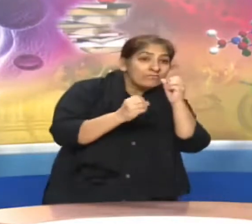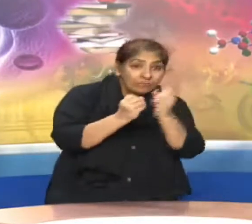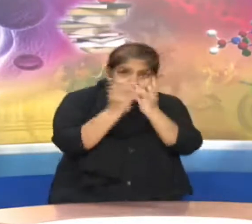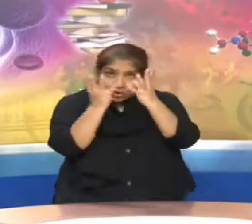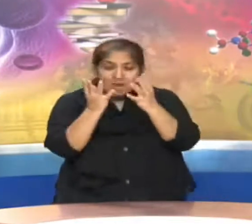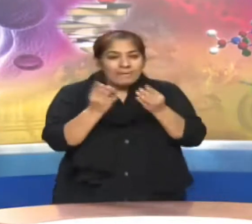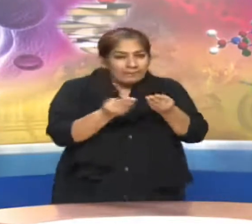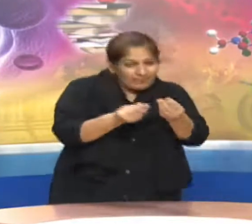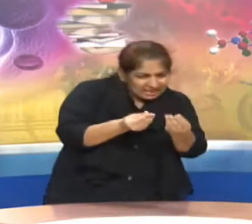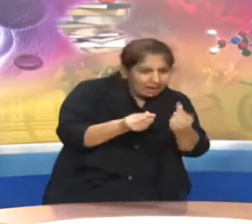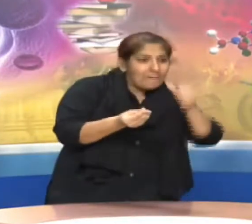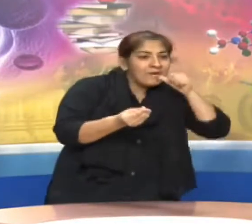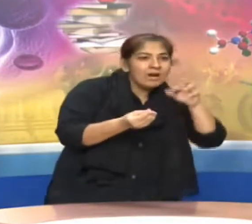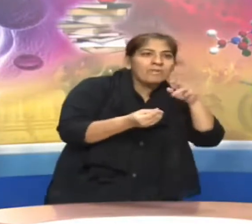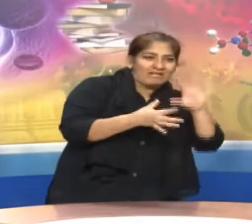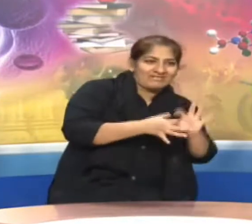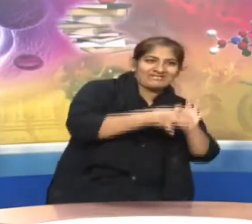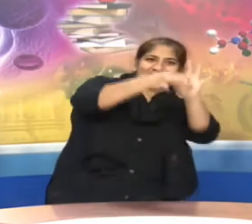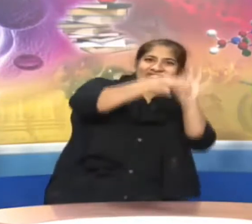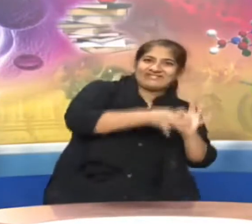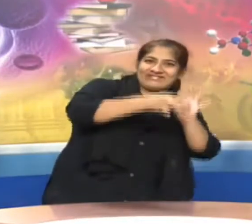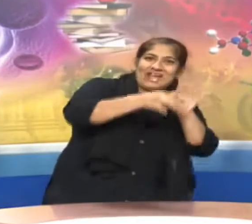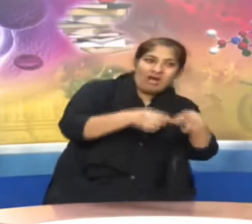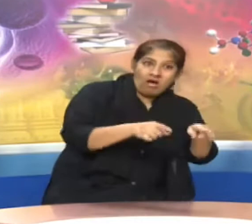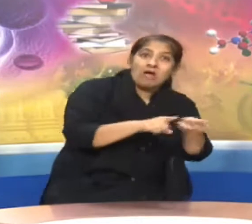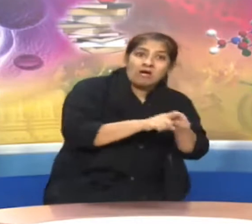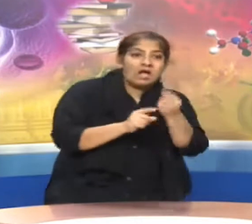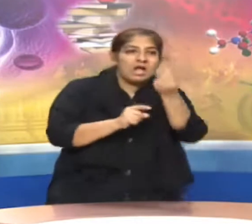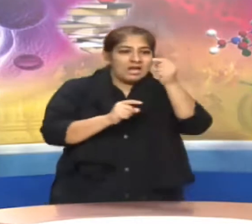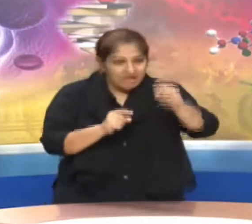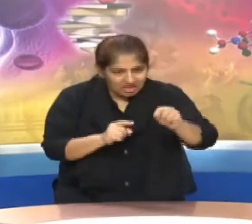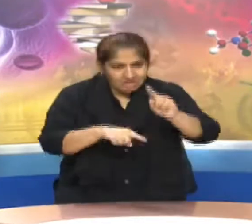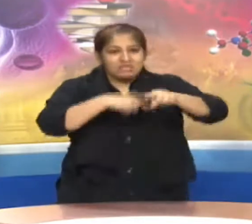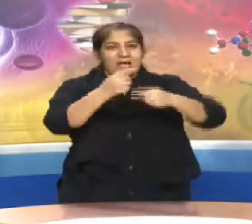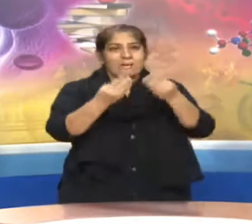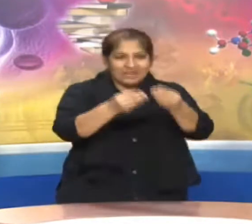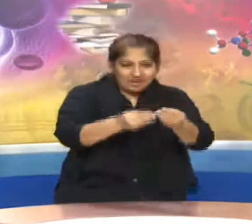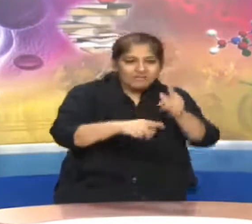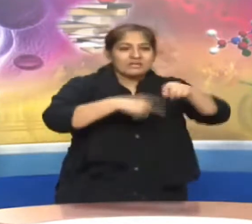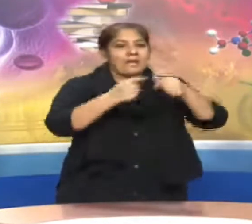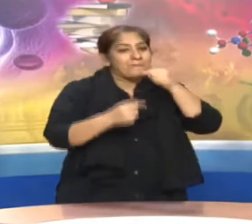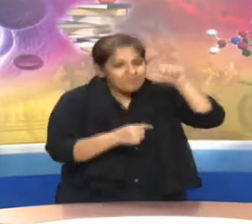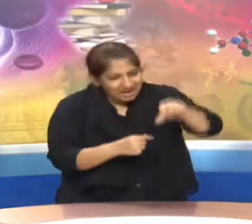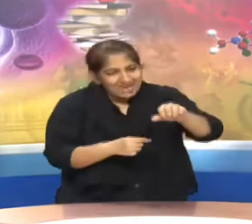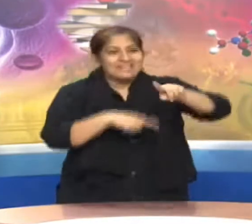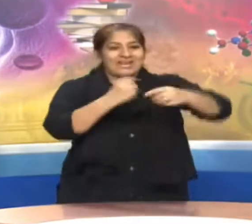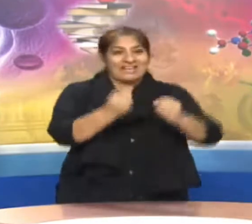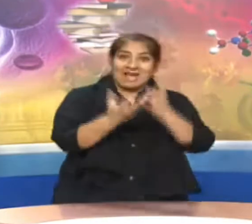harmonious smoothness should be there. When we plant any